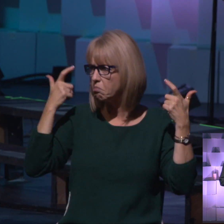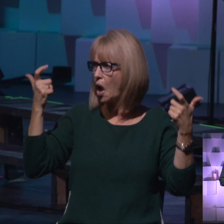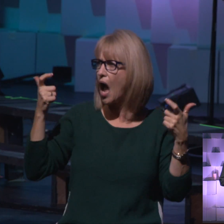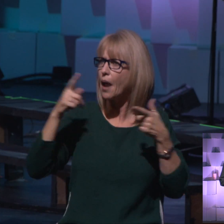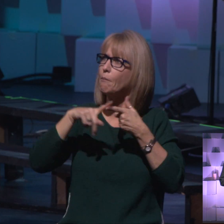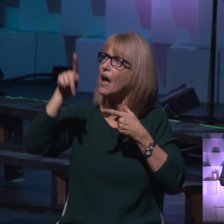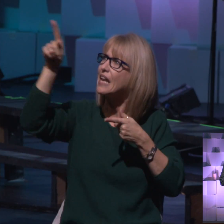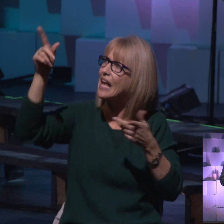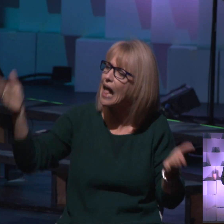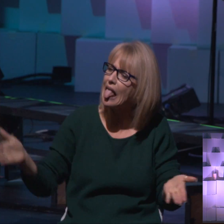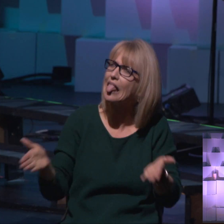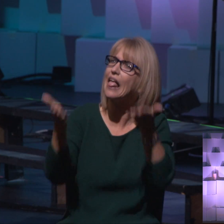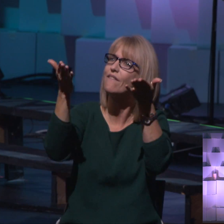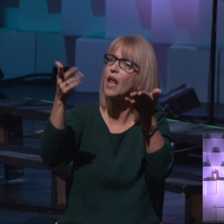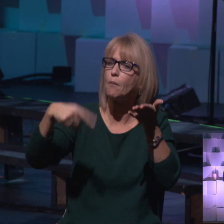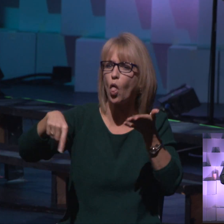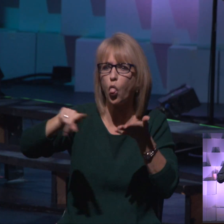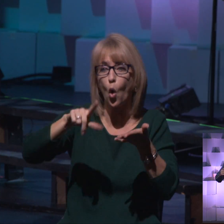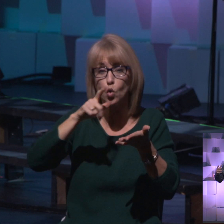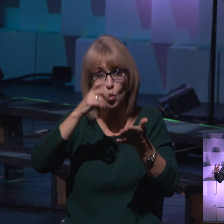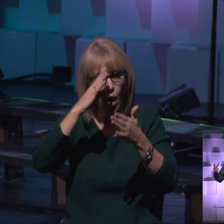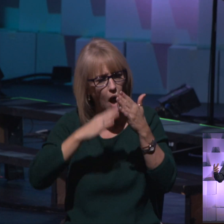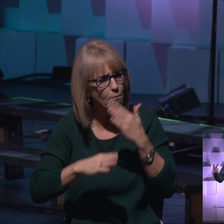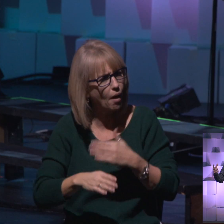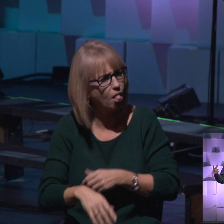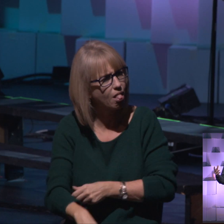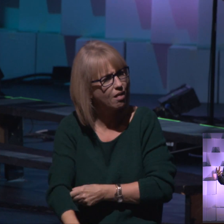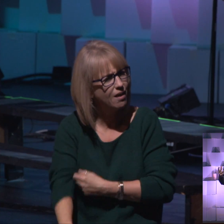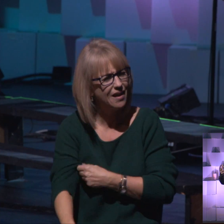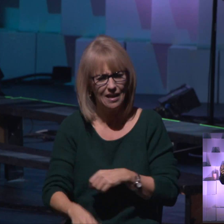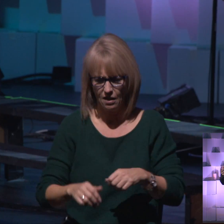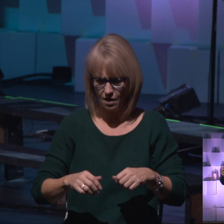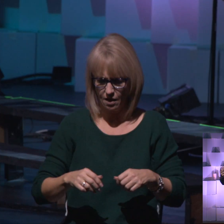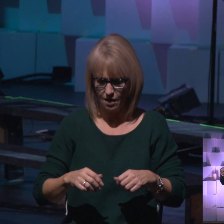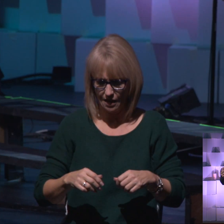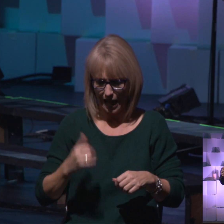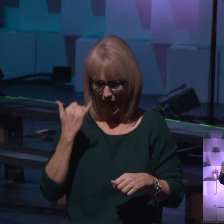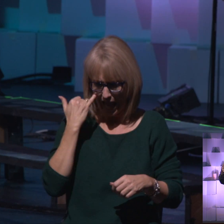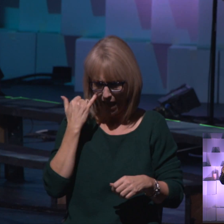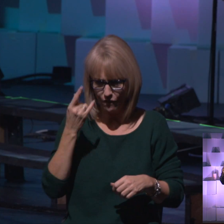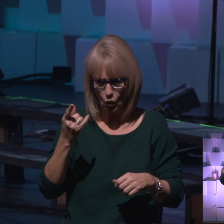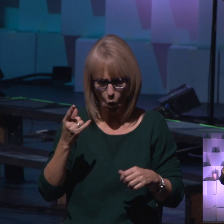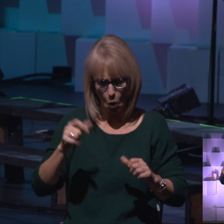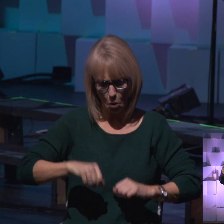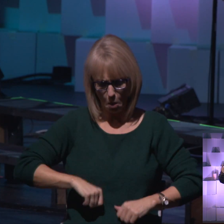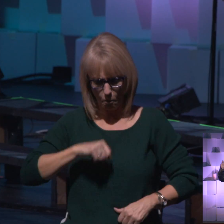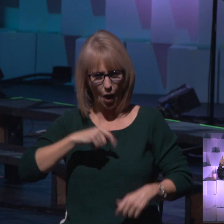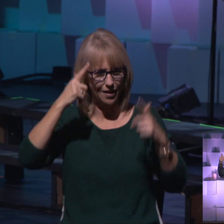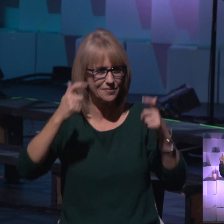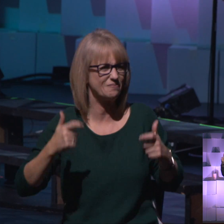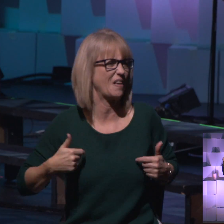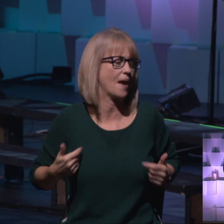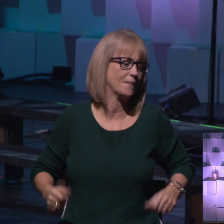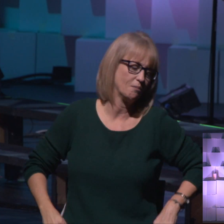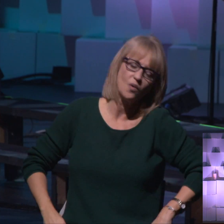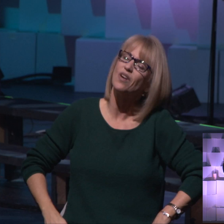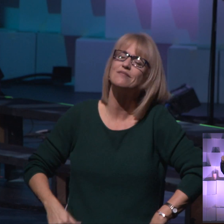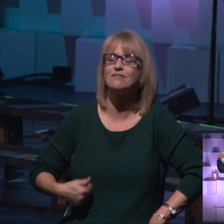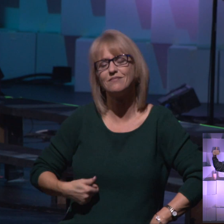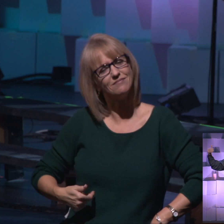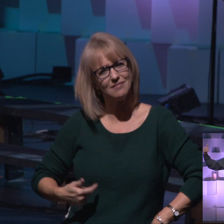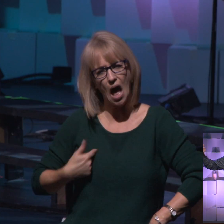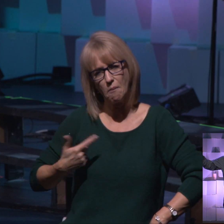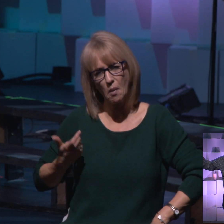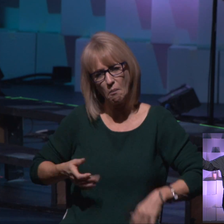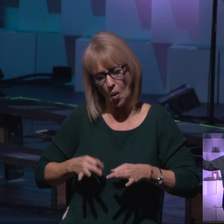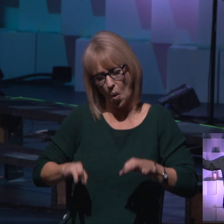humble. So he has scattered those. When we have this pride in our mind that says, look how important I am. Look at all that I've accomplished.